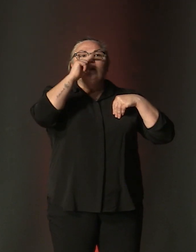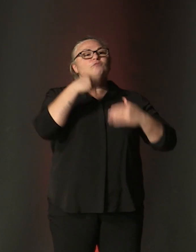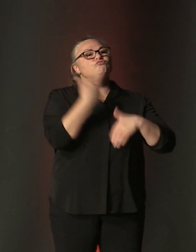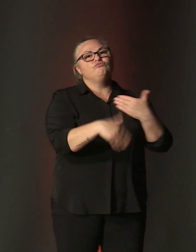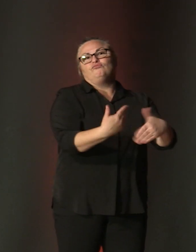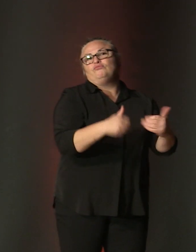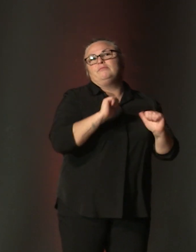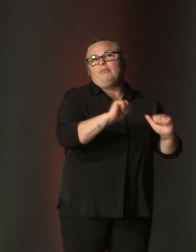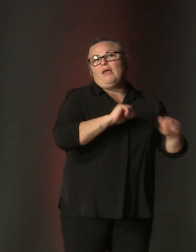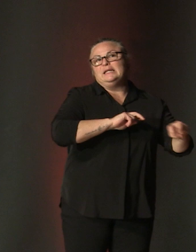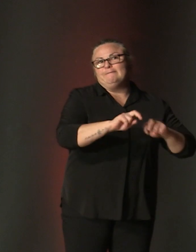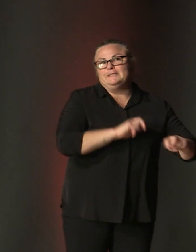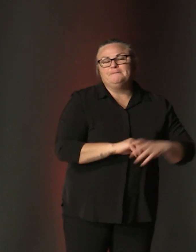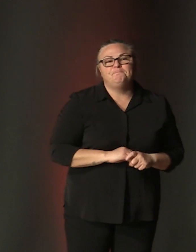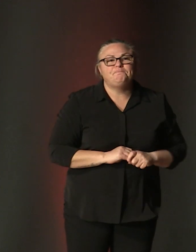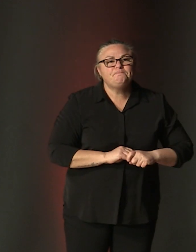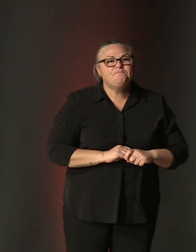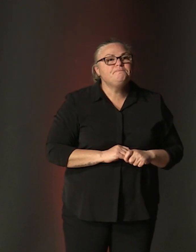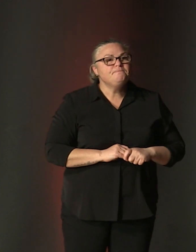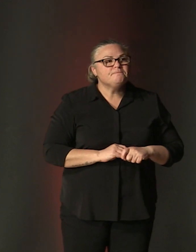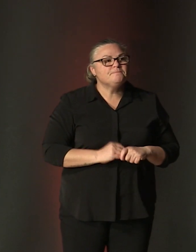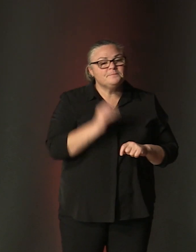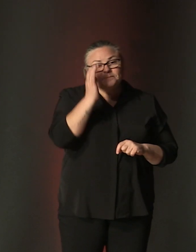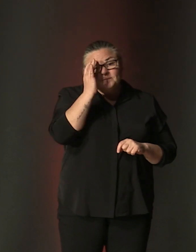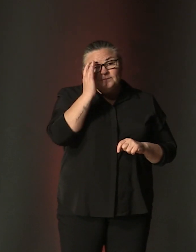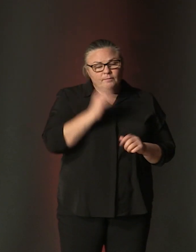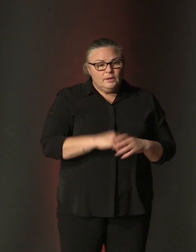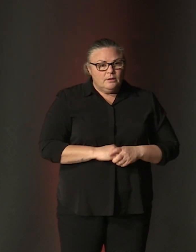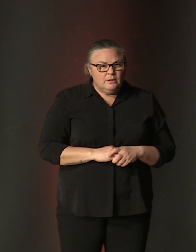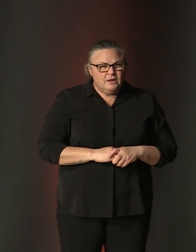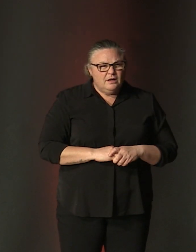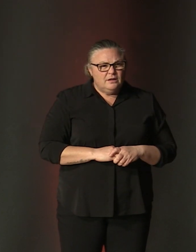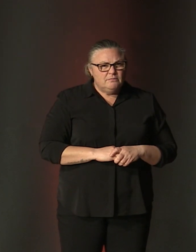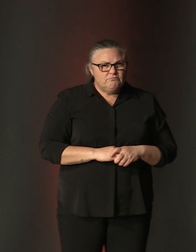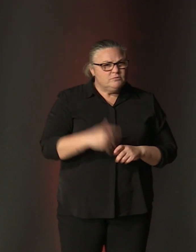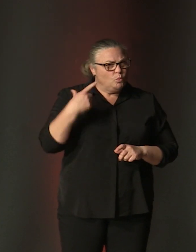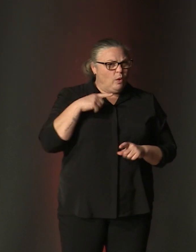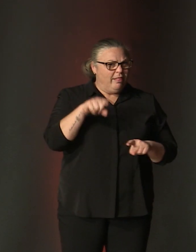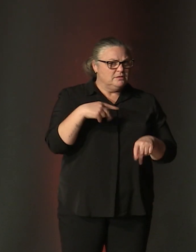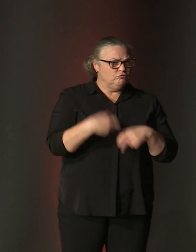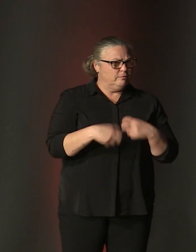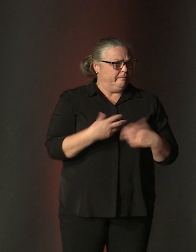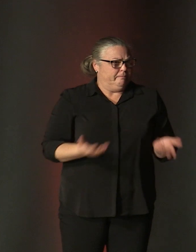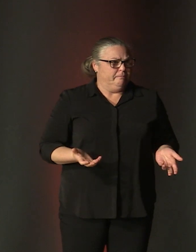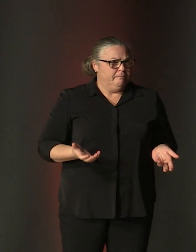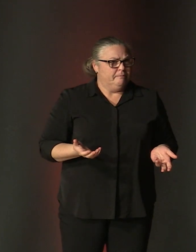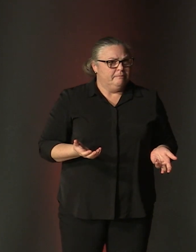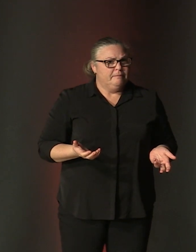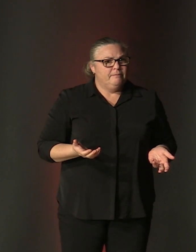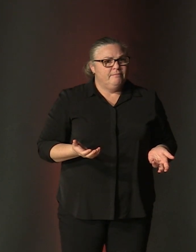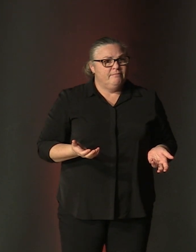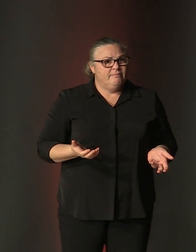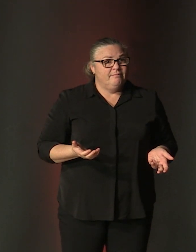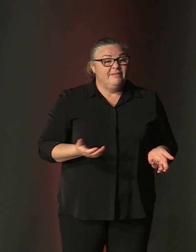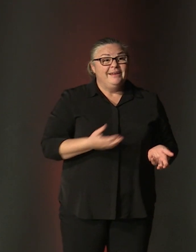money. So then, what's the problem with funding? You get your